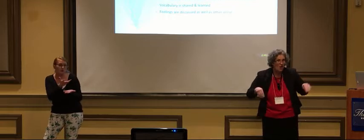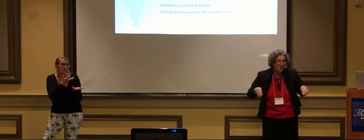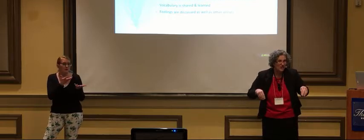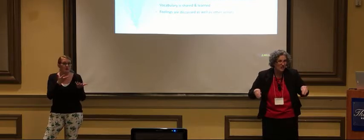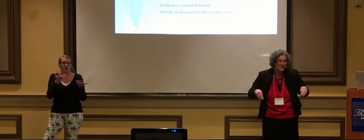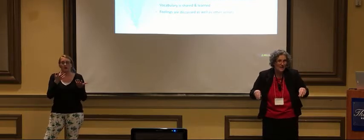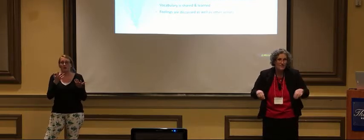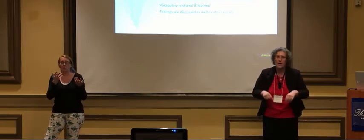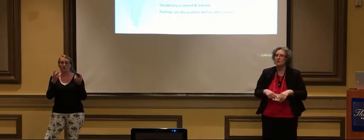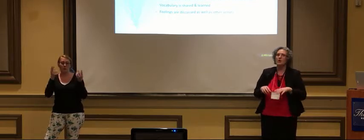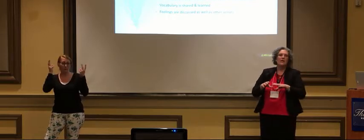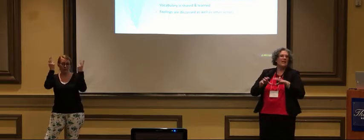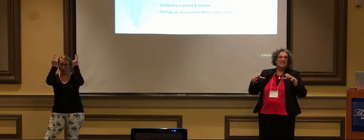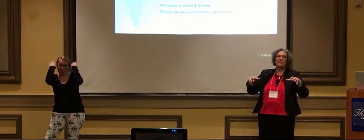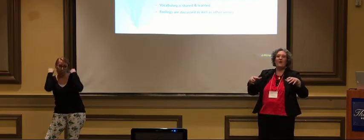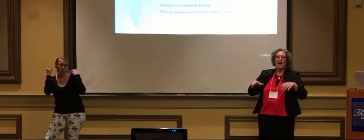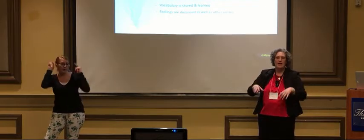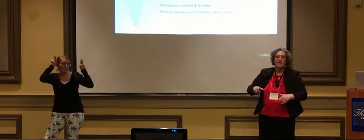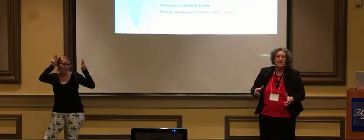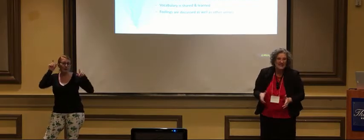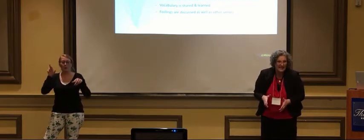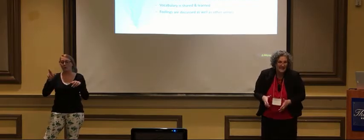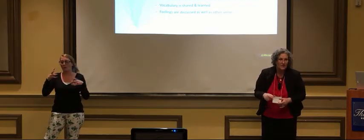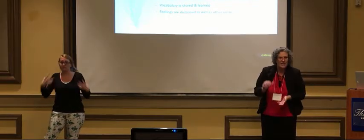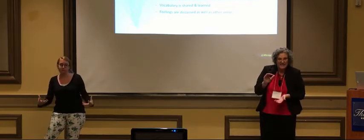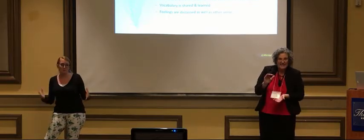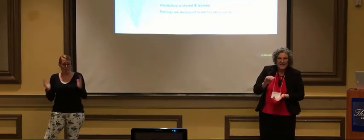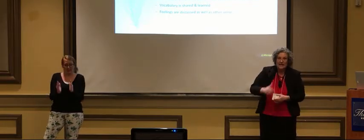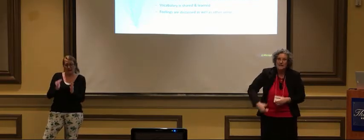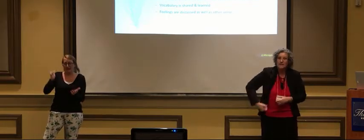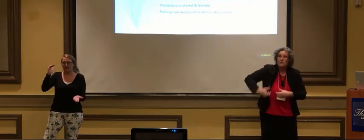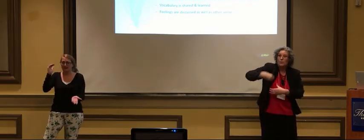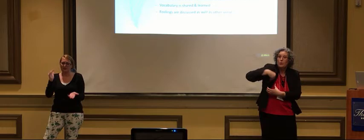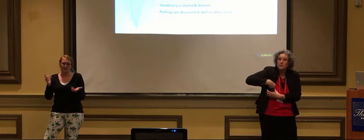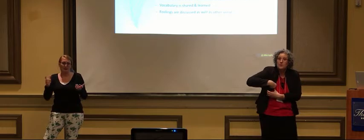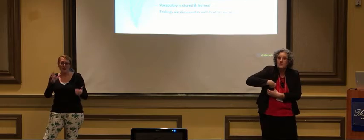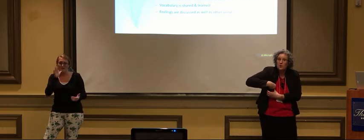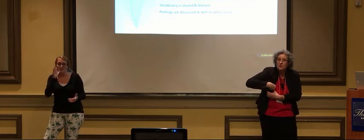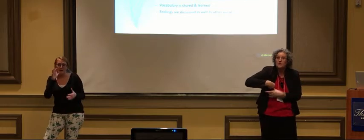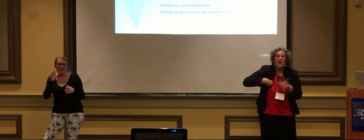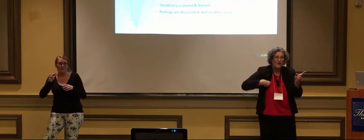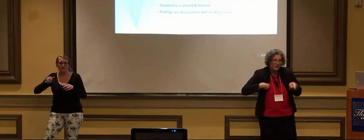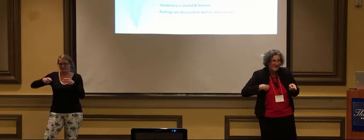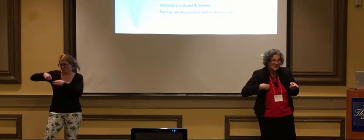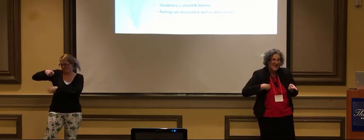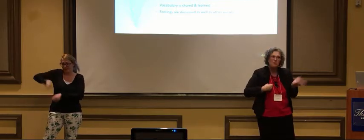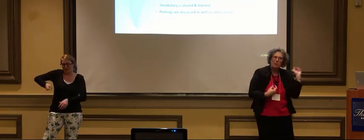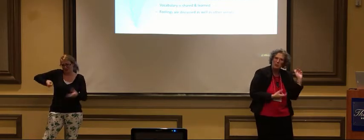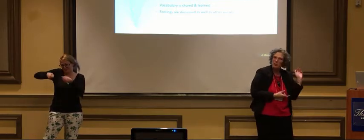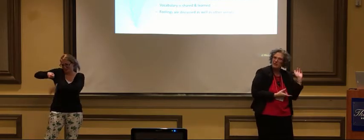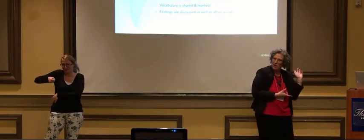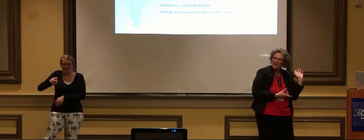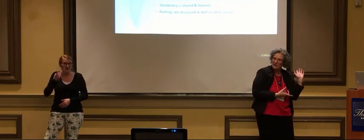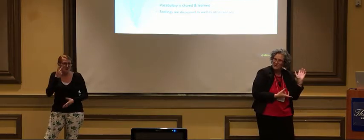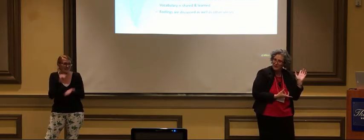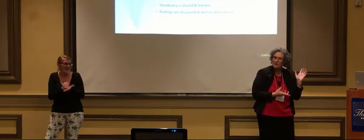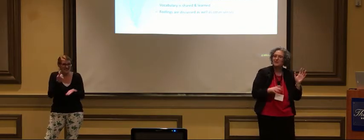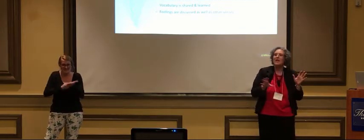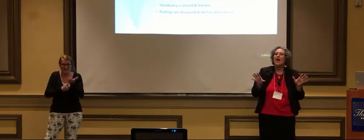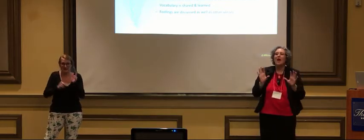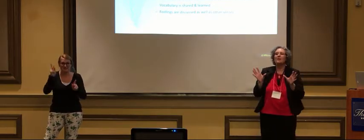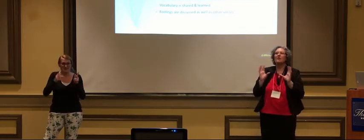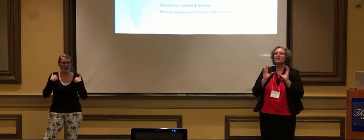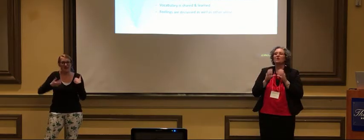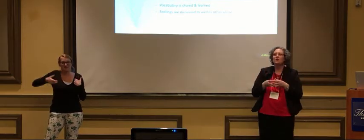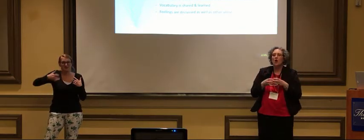Does he have long ears like Munch? Is he fat? Is he little? Is he tiny? Does mom put him in his purse? Have you seen that? People bring dogs in the